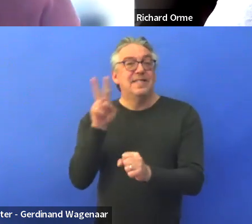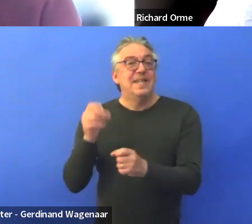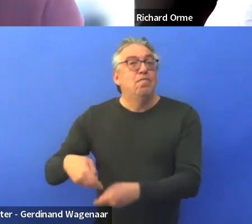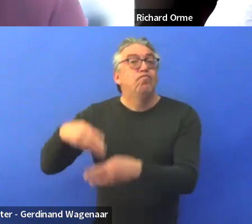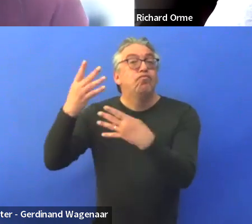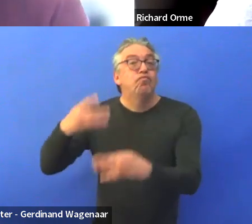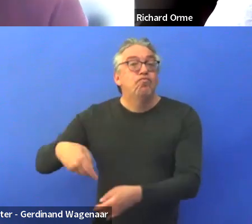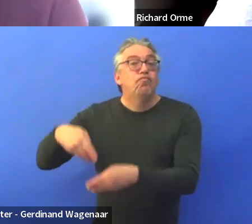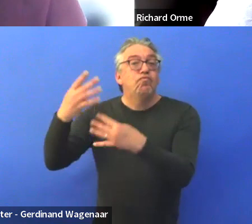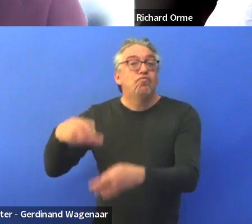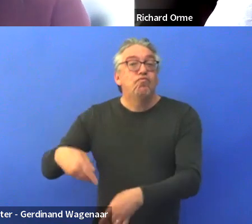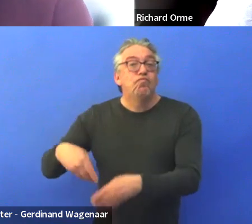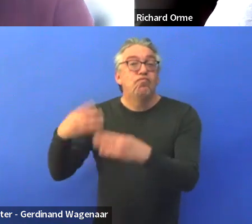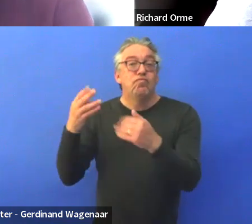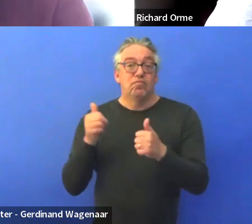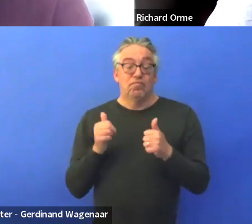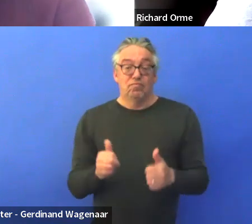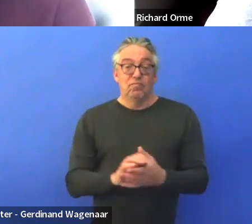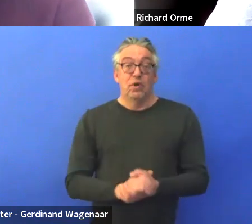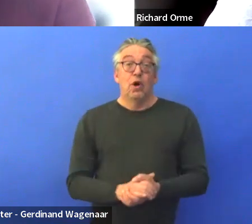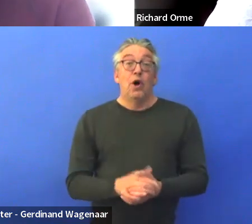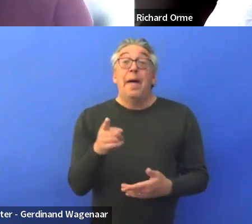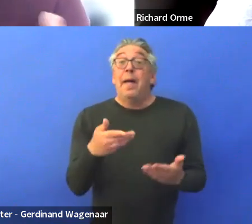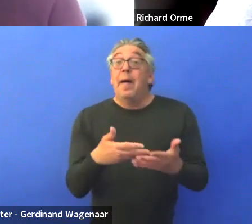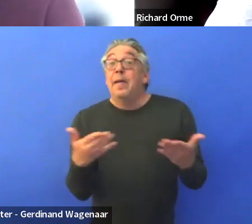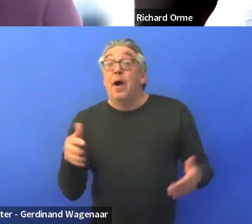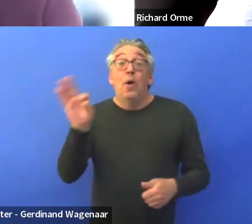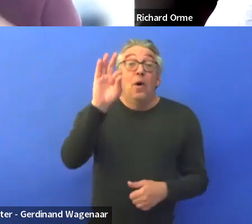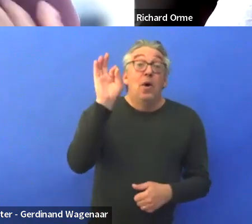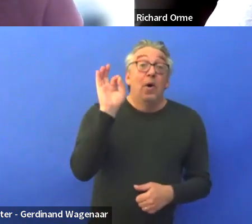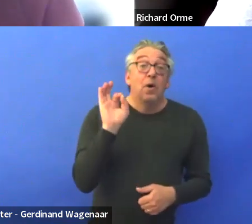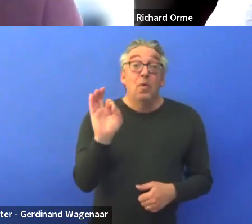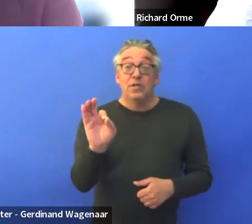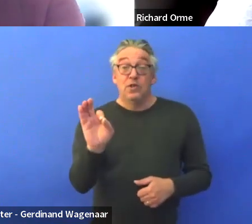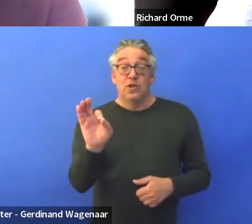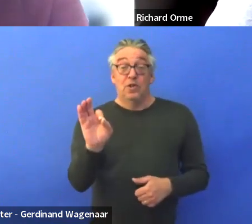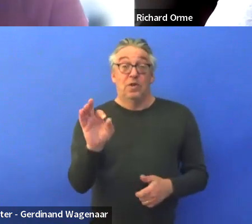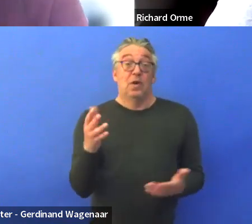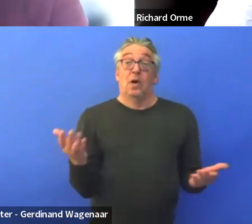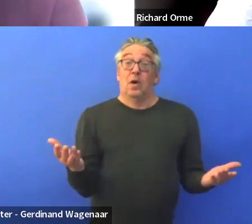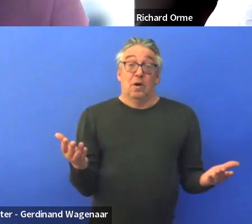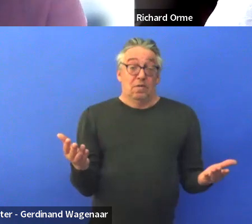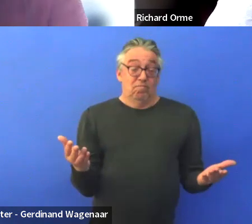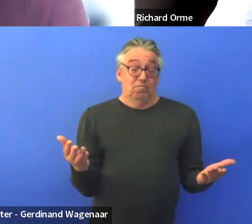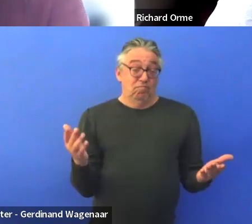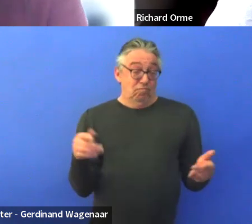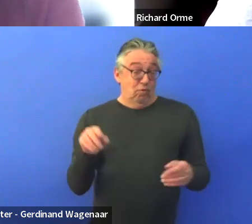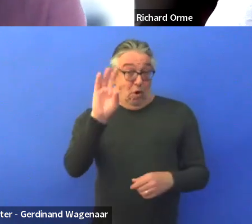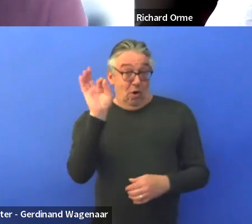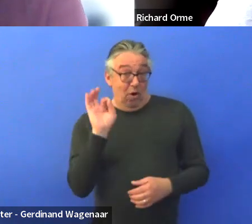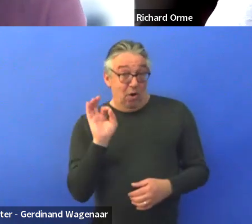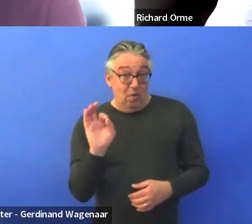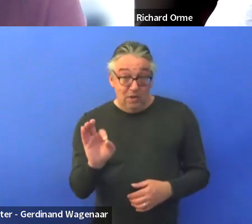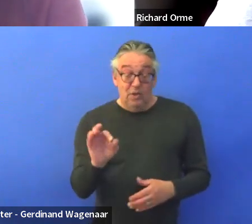If you have any question during the training concerning the contents or concerning what we will be discussing today, you